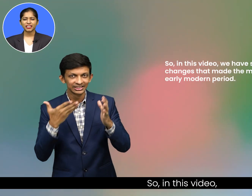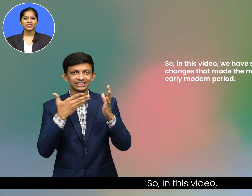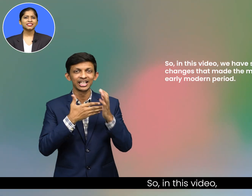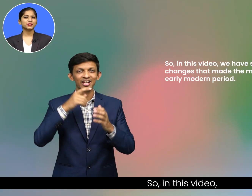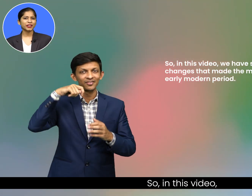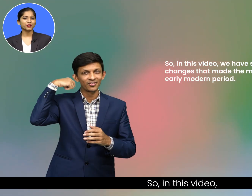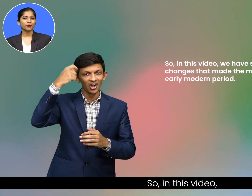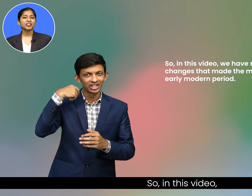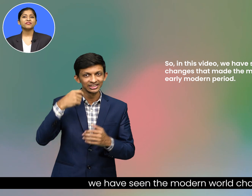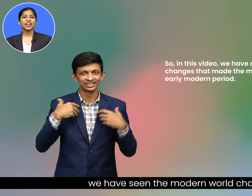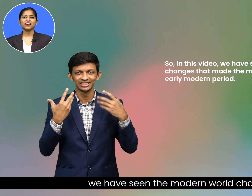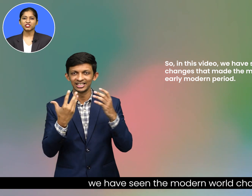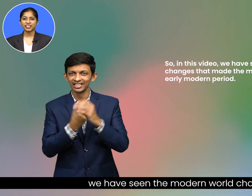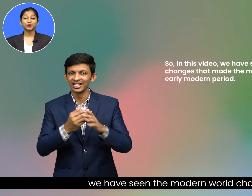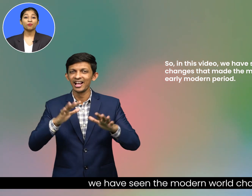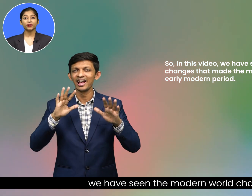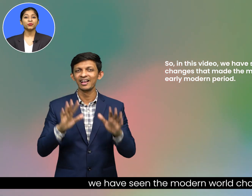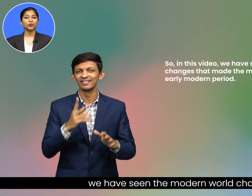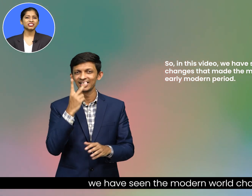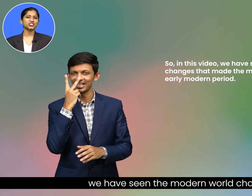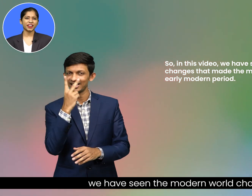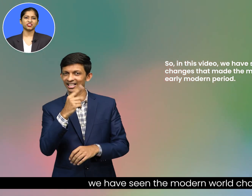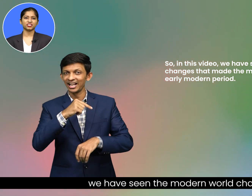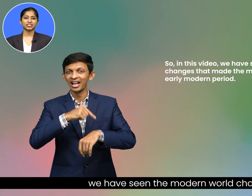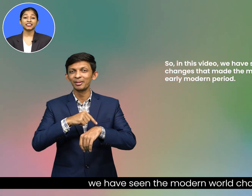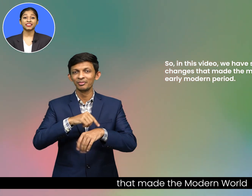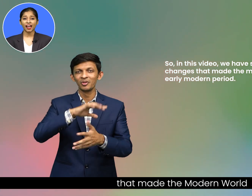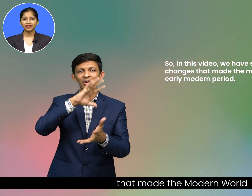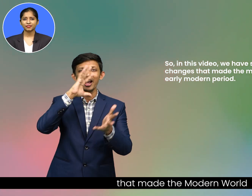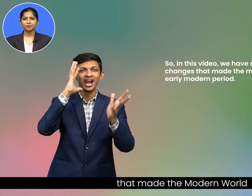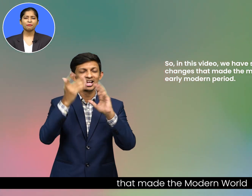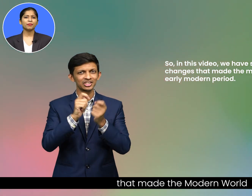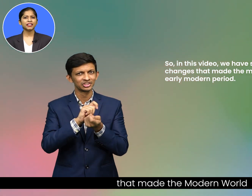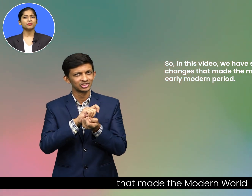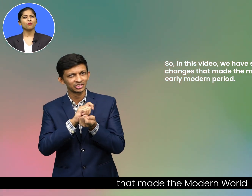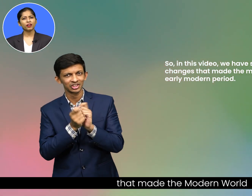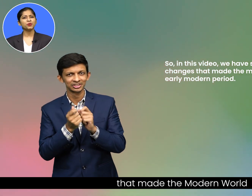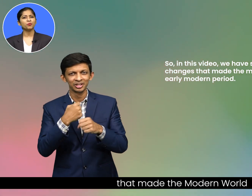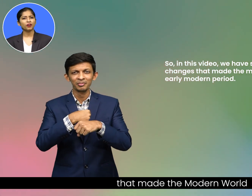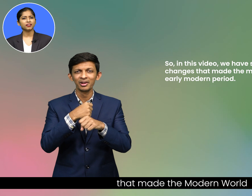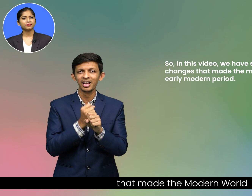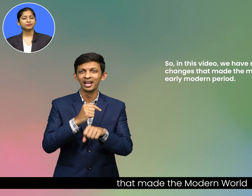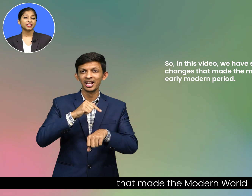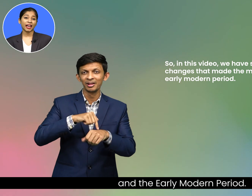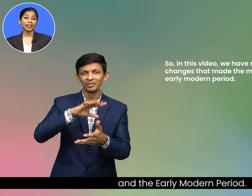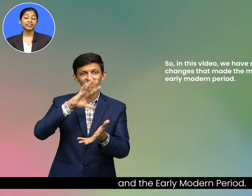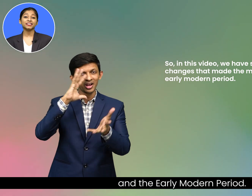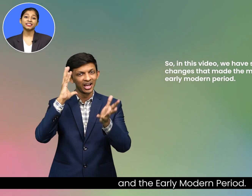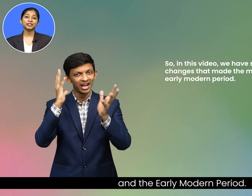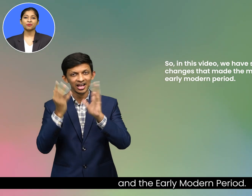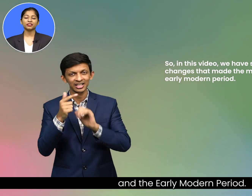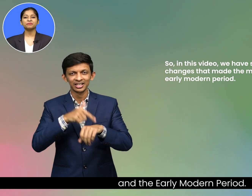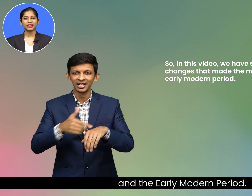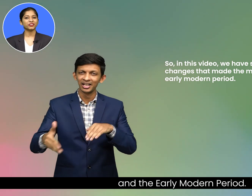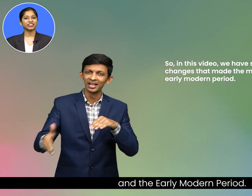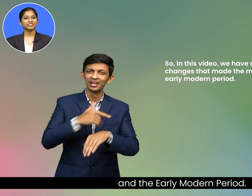So, in this video, we have seen the modern world changes that made the modern world and the